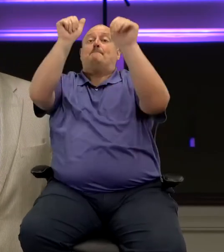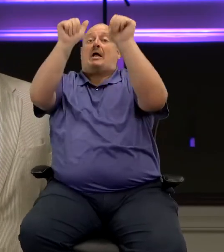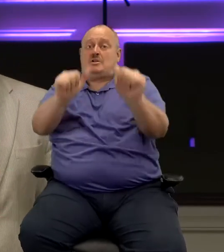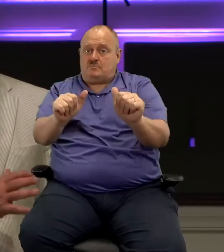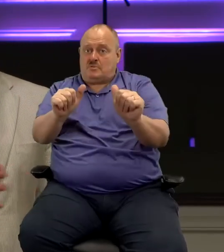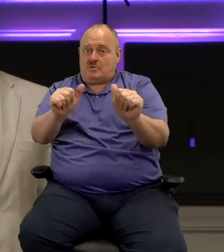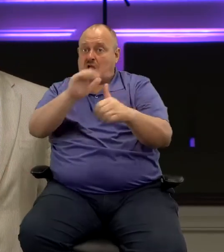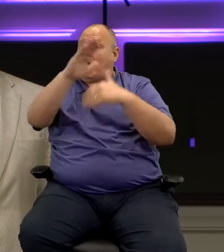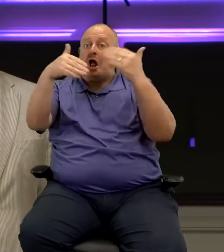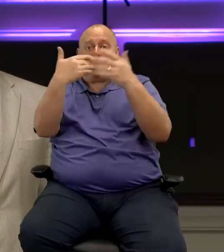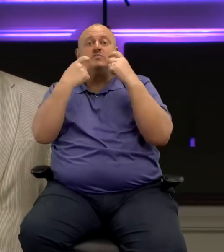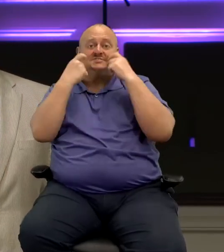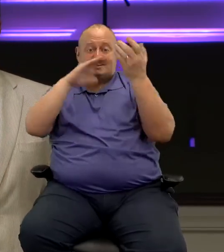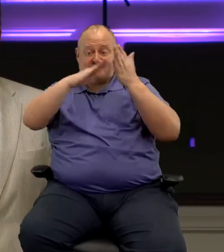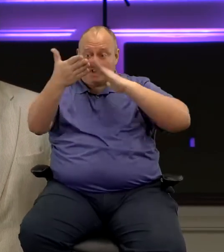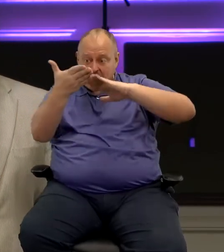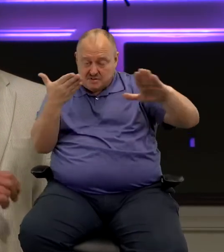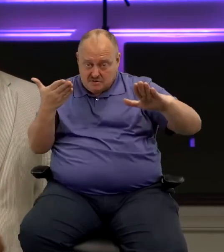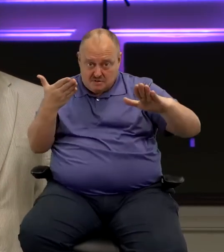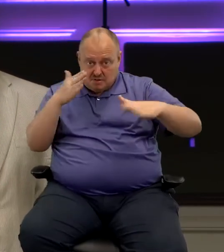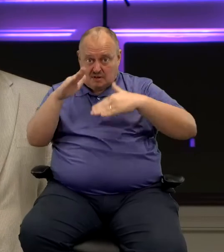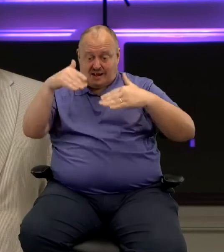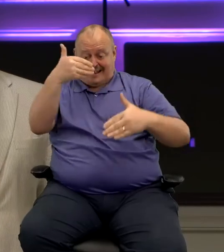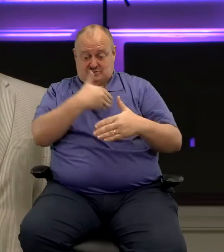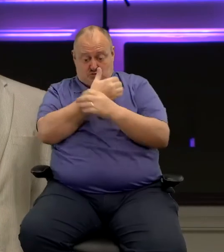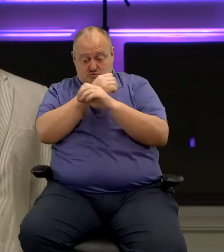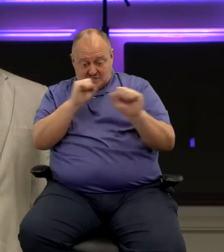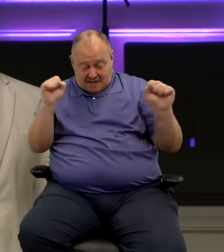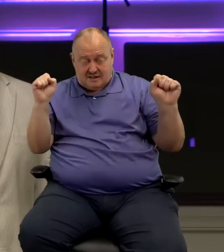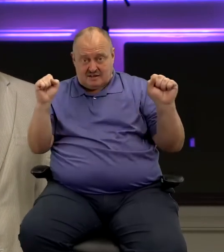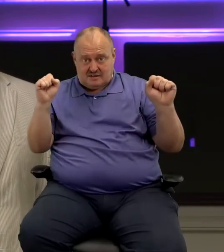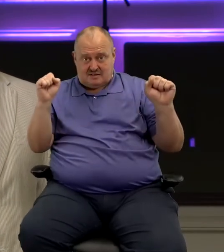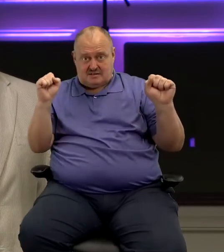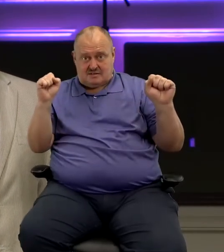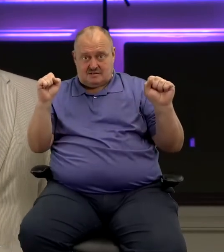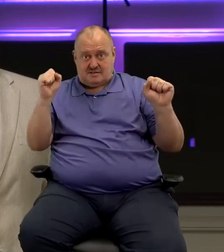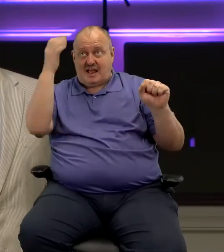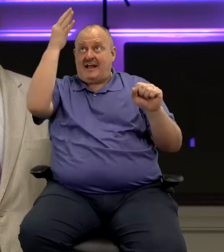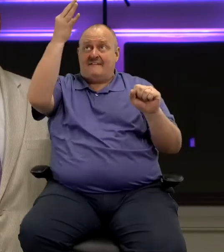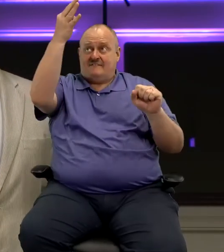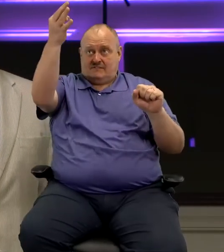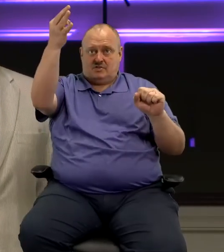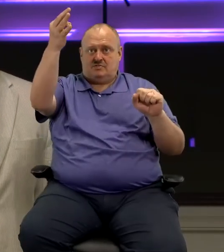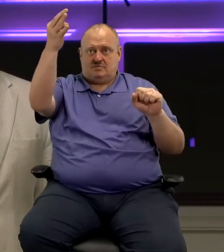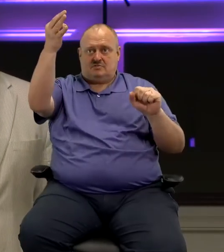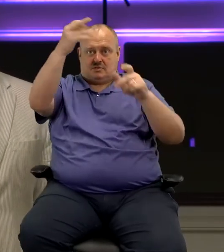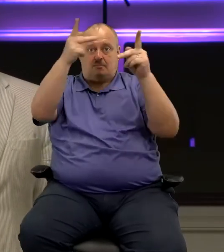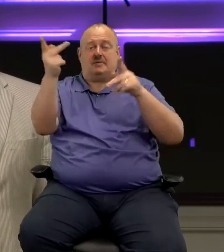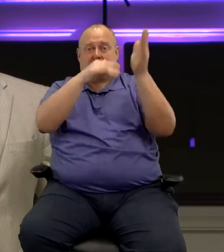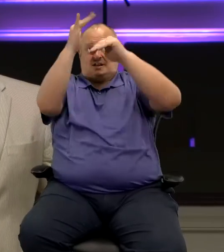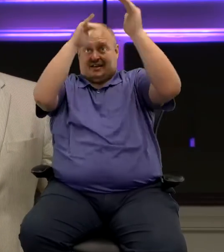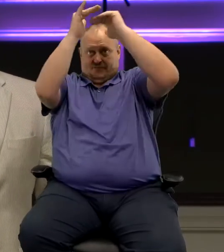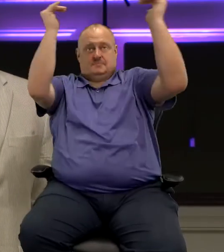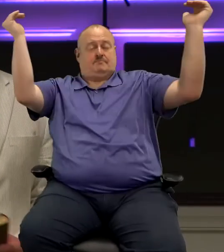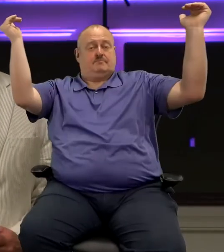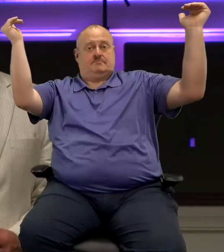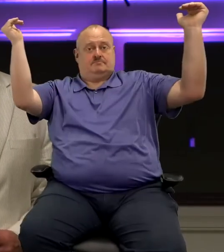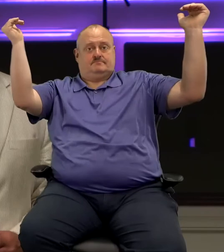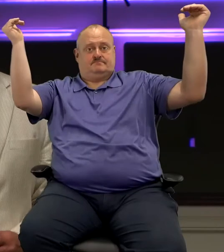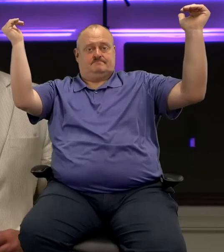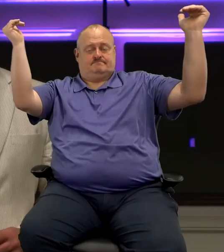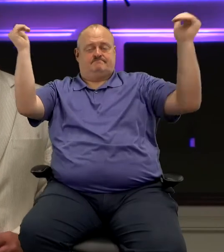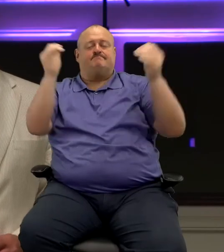for all of our sins to be forgiven, our soul to be saved, and our destiny to be a place the Bible calls heaven versus a place the